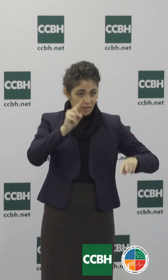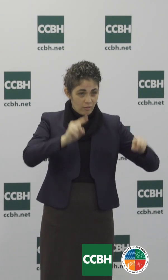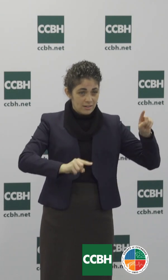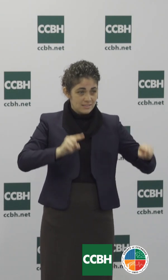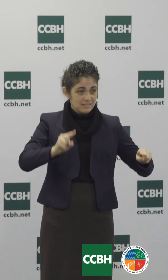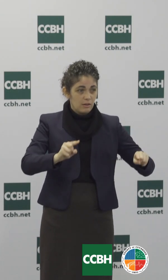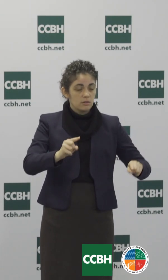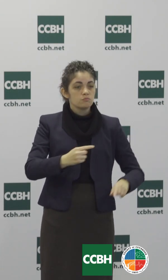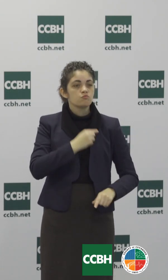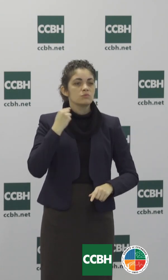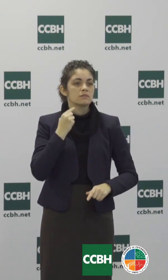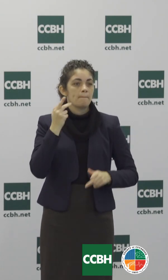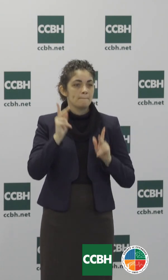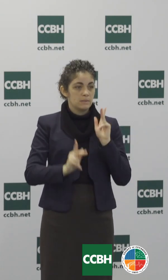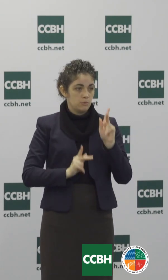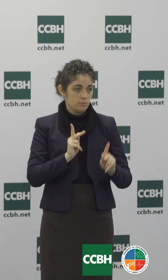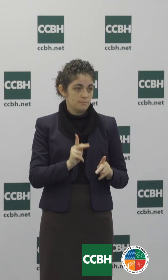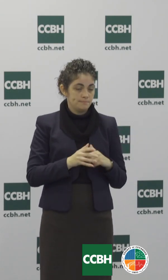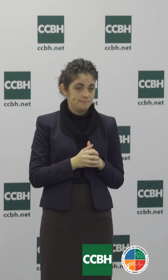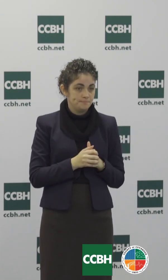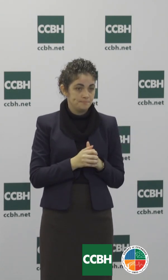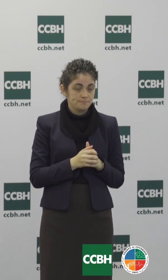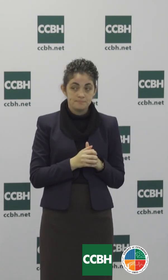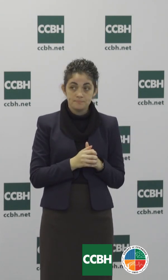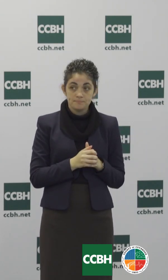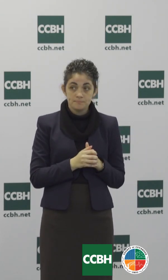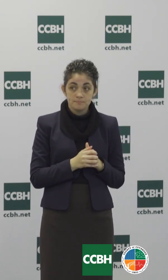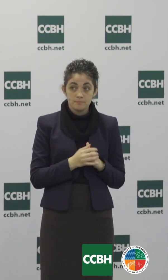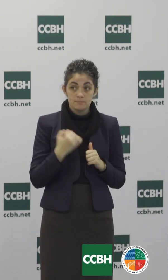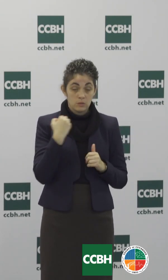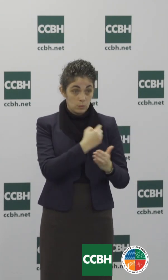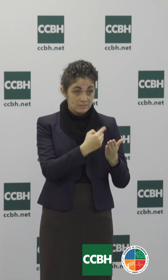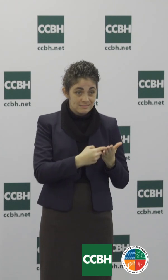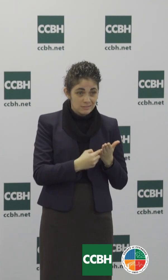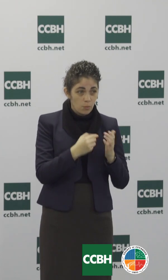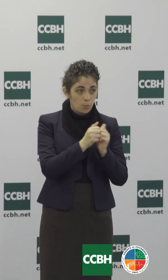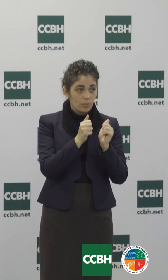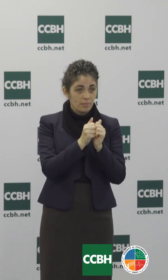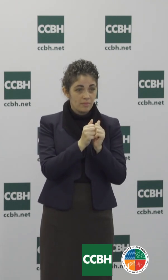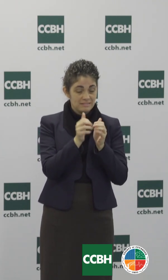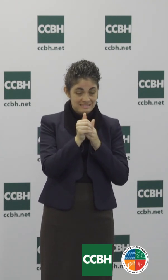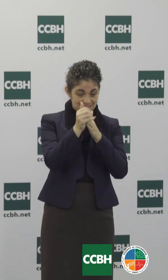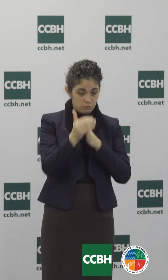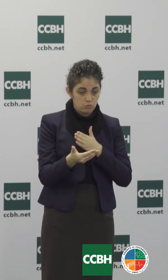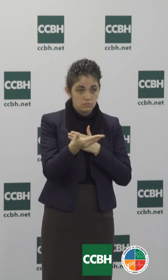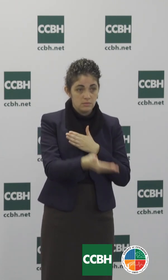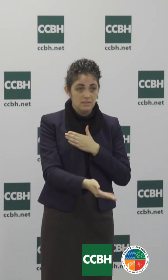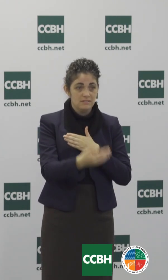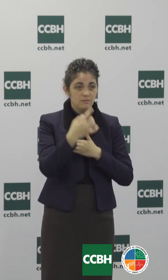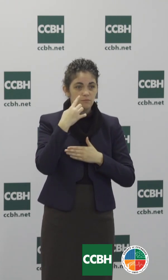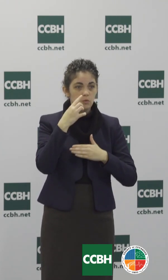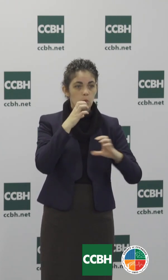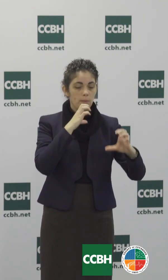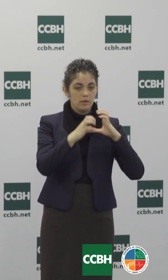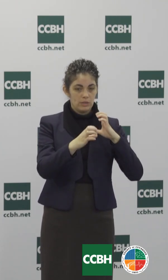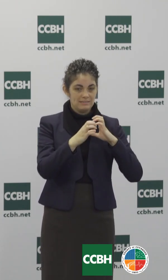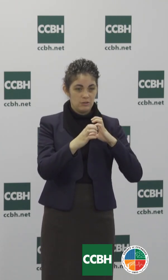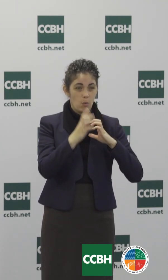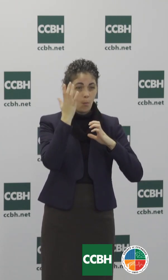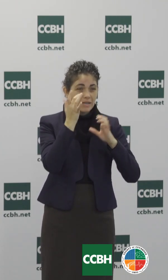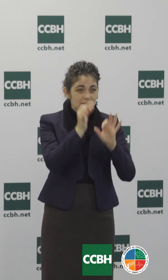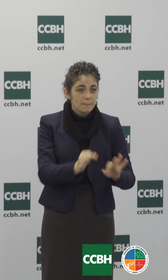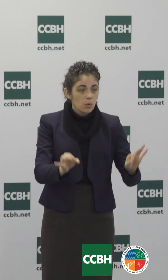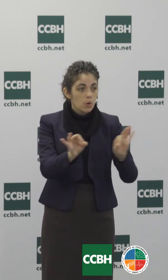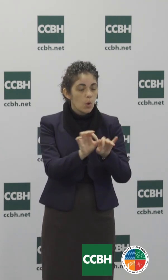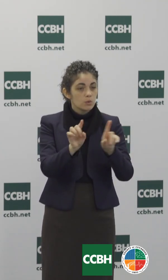very at-risk people. So we talk with the facilities about the need for communication. Certainly the